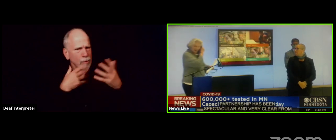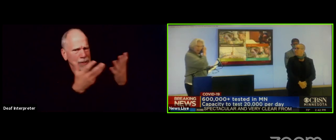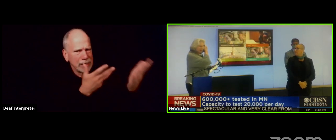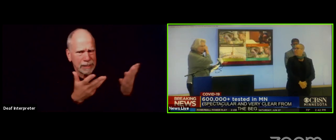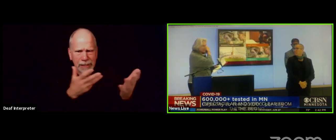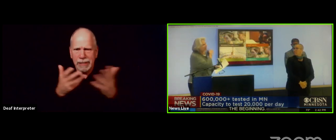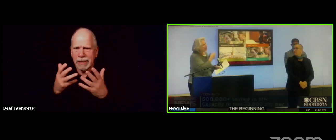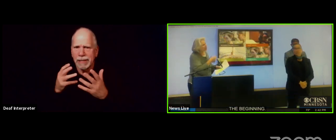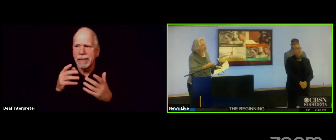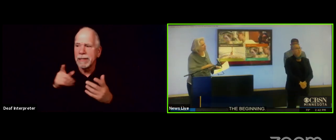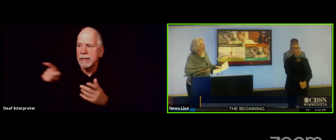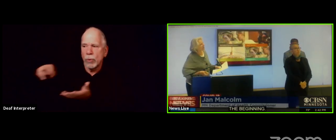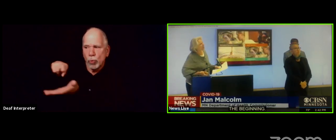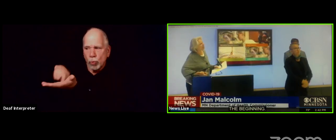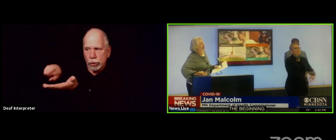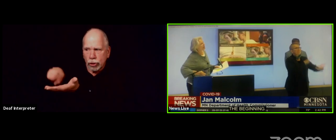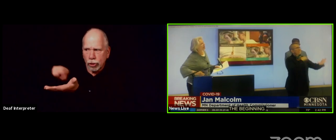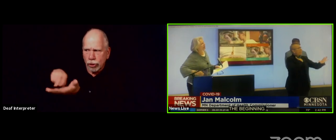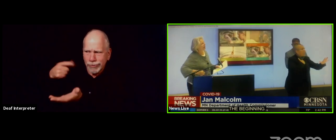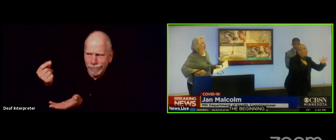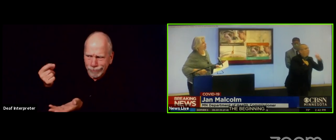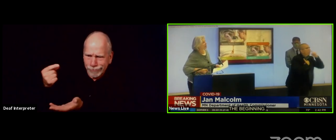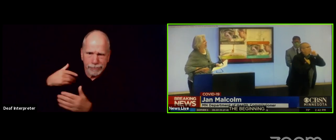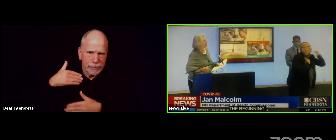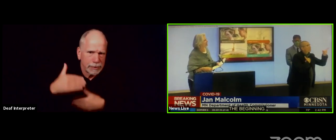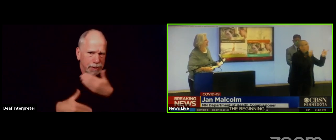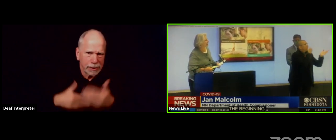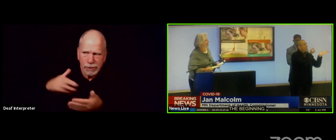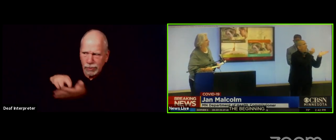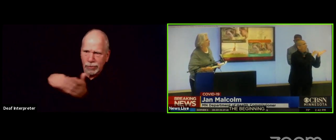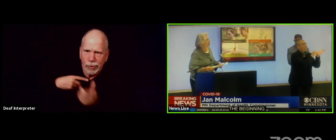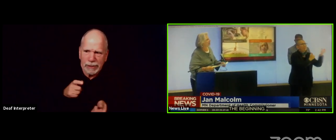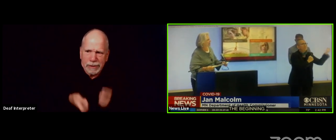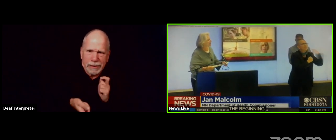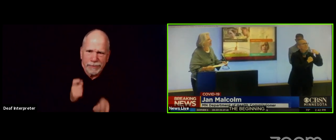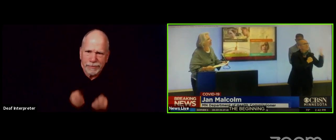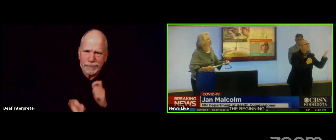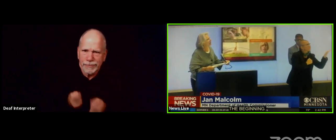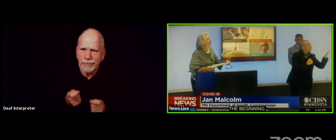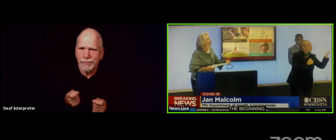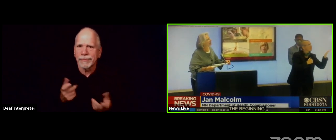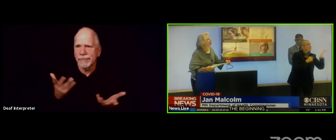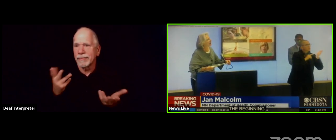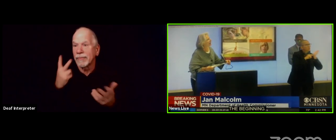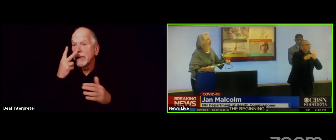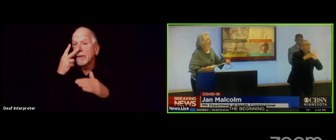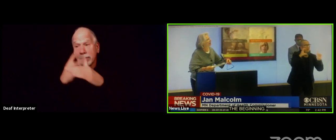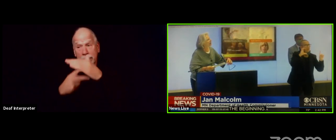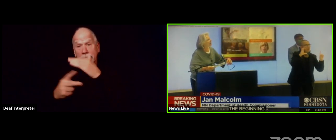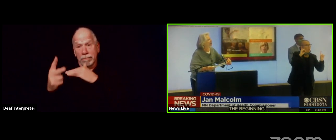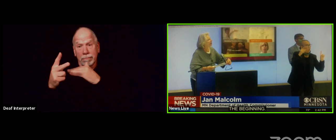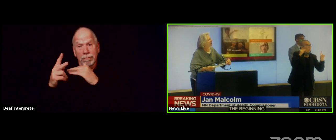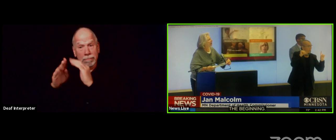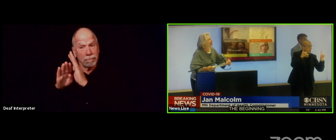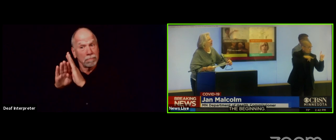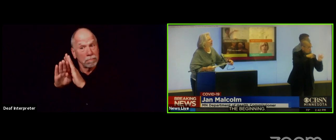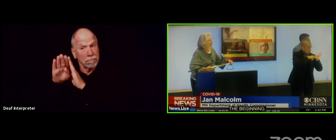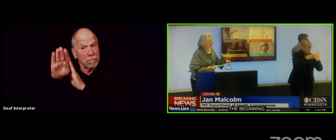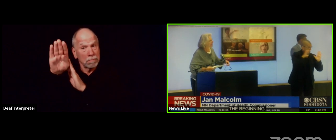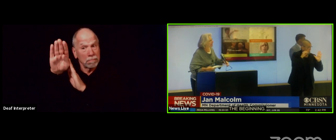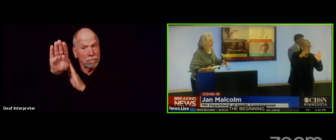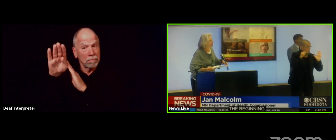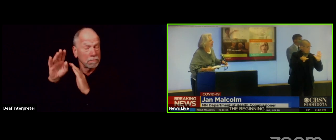And I apologize, I didn't hear the beginning of your question. Were you asking about copays for testing or for care? Well, I'm curious